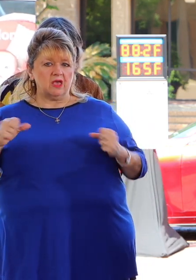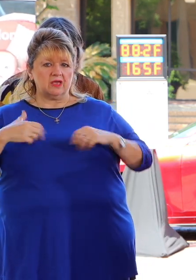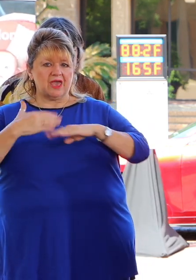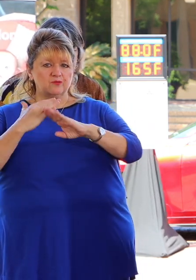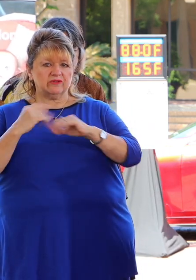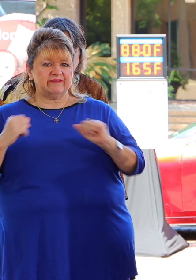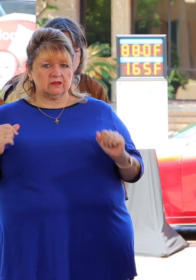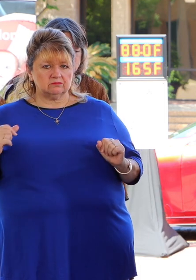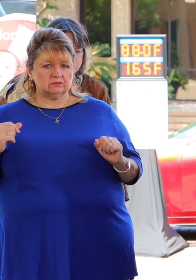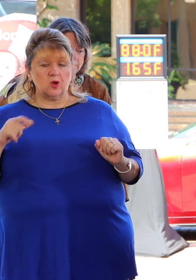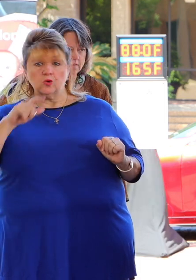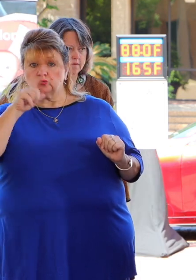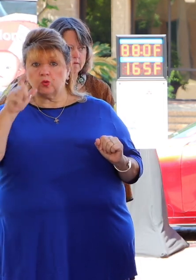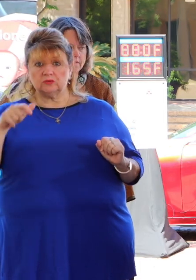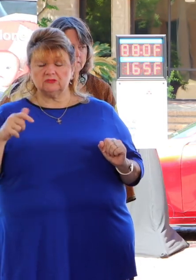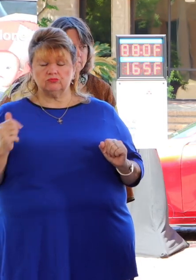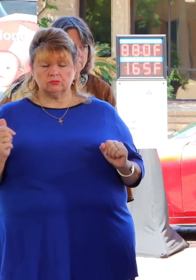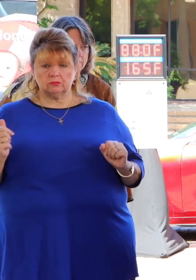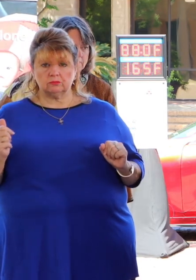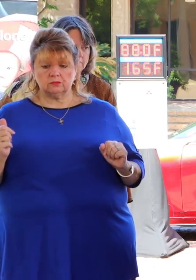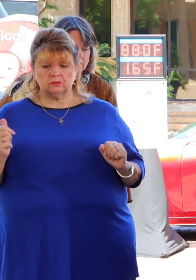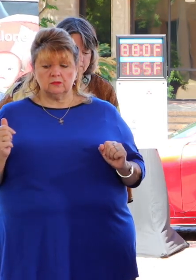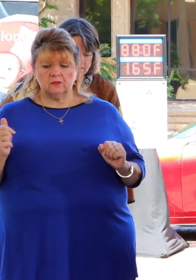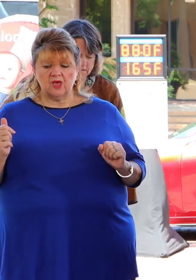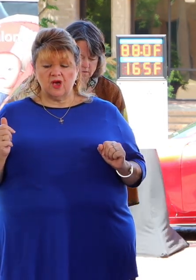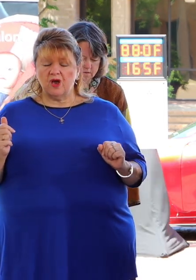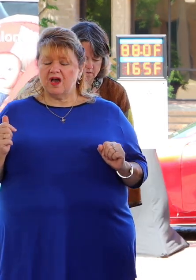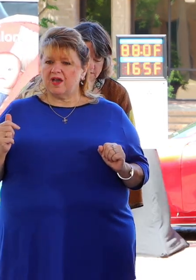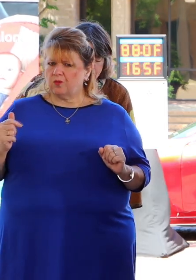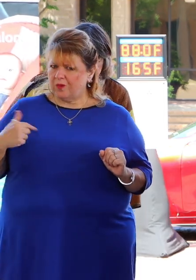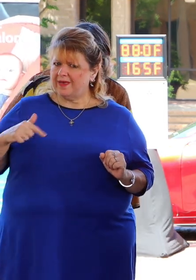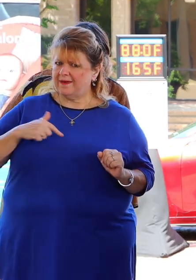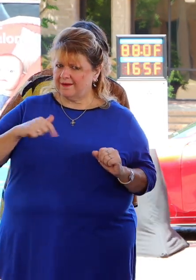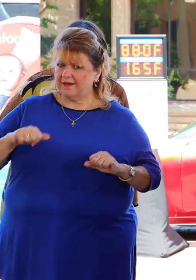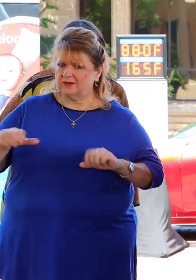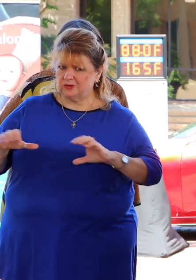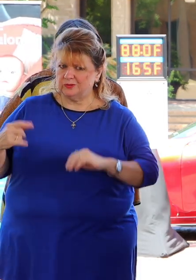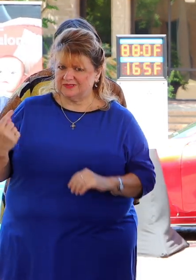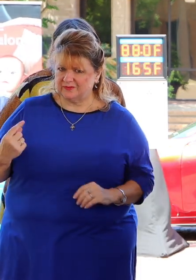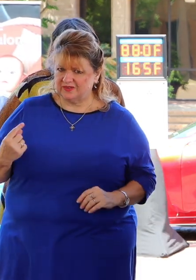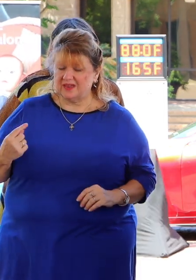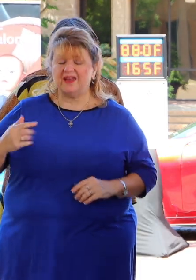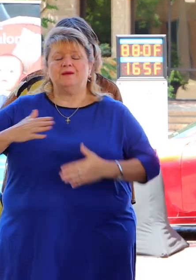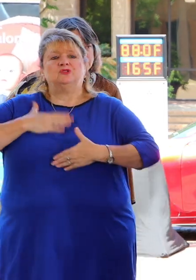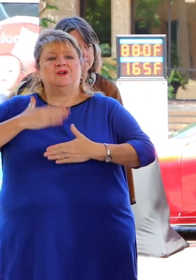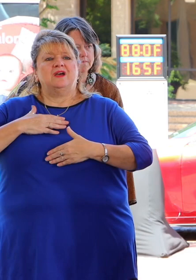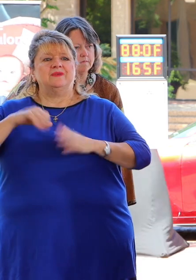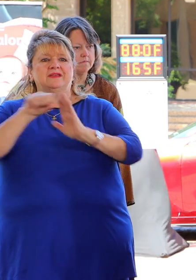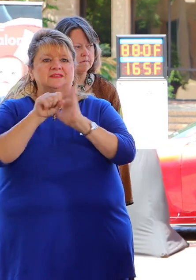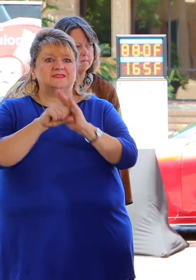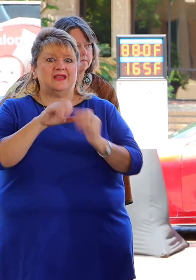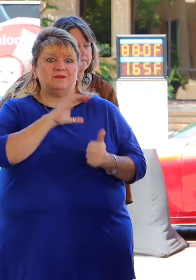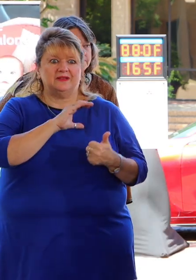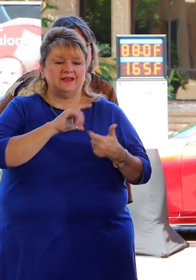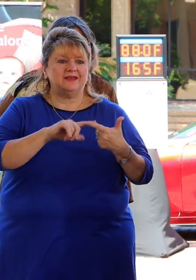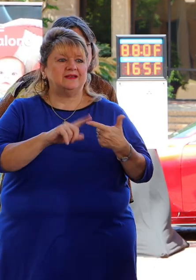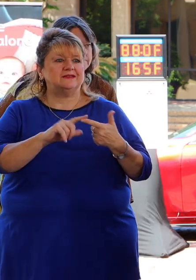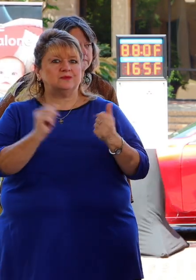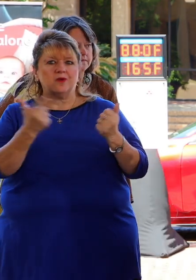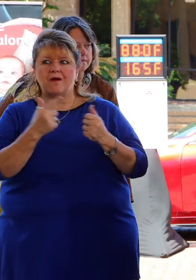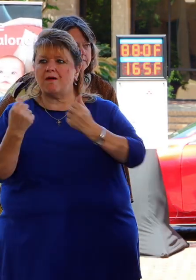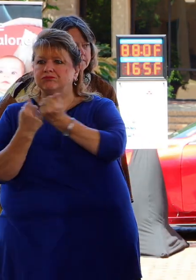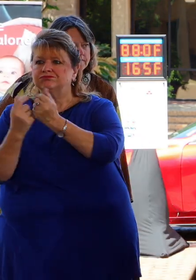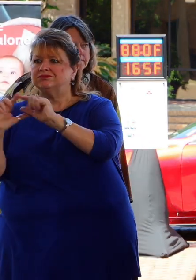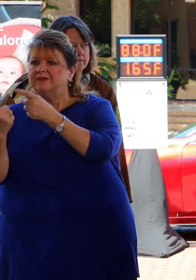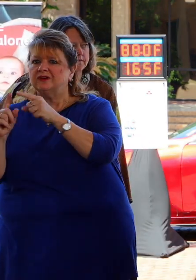totally preventable. And we have to do something, and I'm so glad that the state police and others are getting together to do this public service announcement